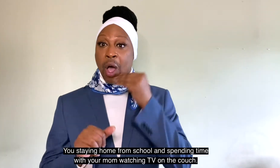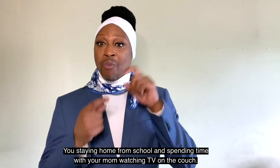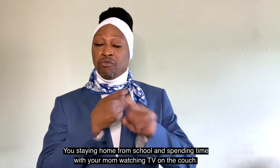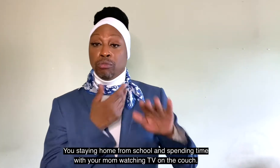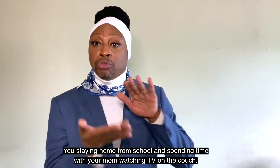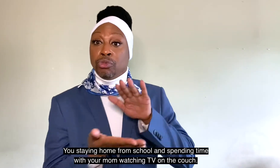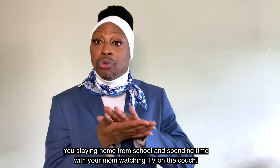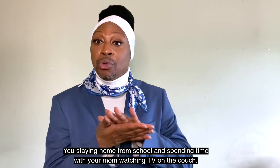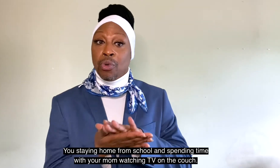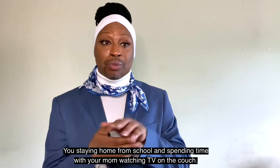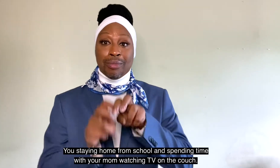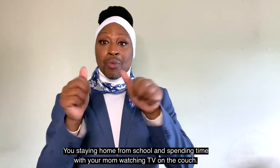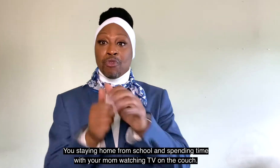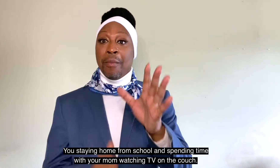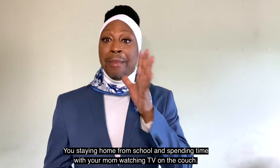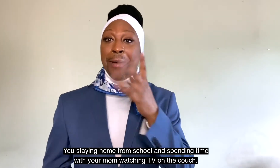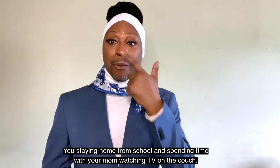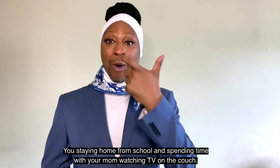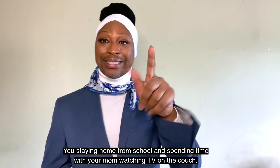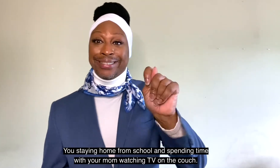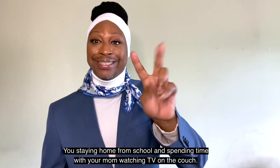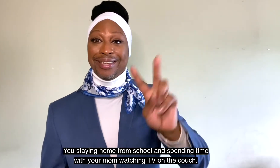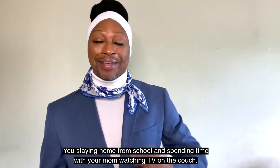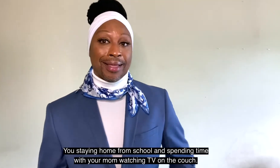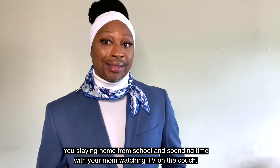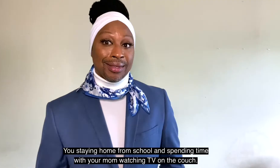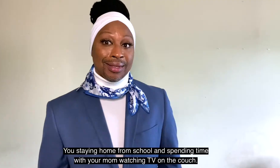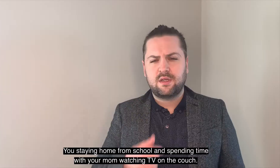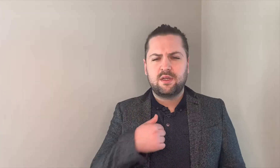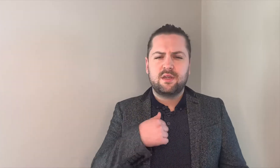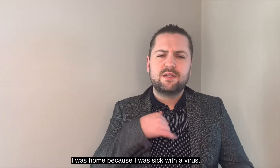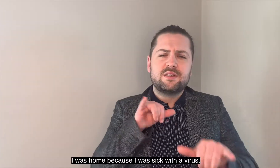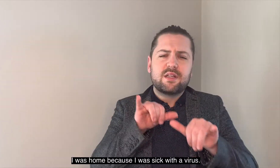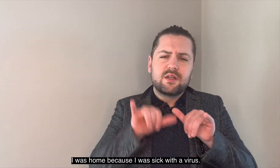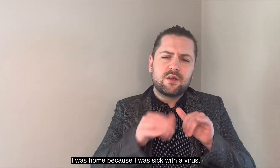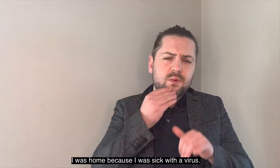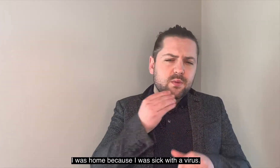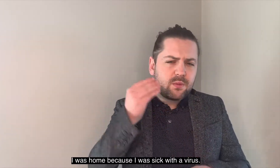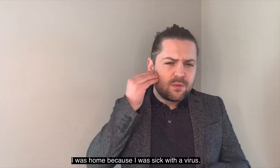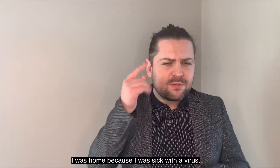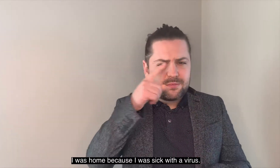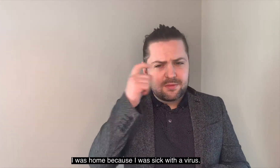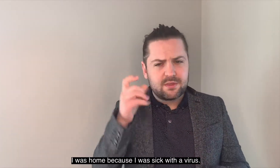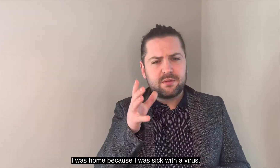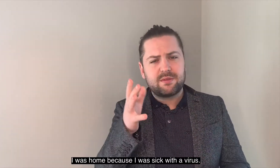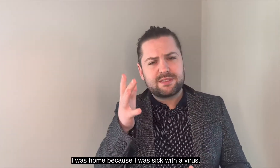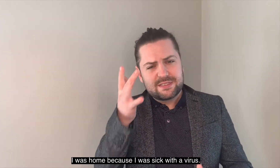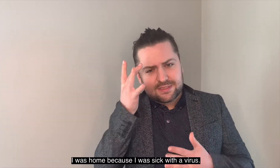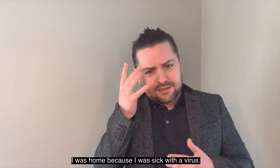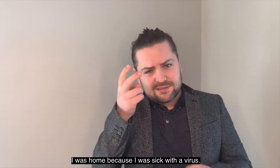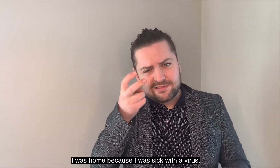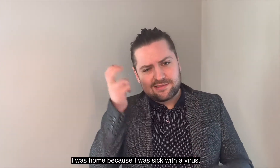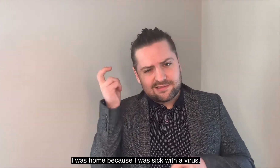You're staying at home from school, spending time with your mom, watching TV on the couch. I was home because I was sick of the virus.